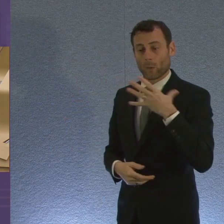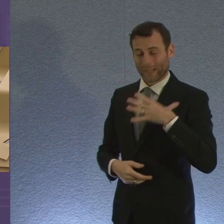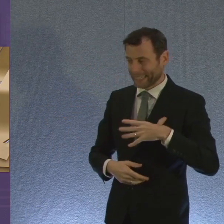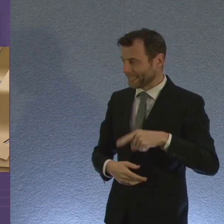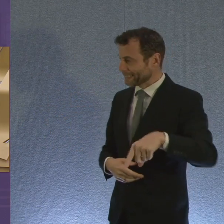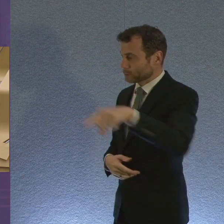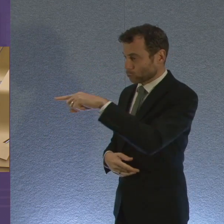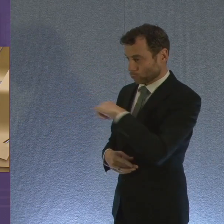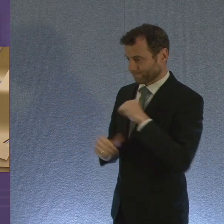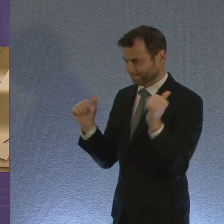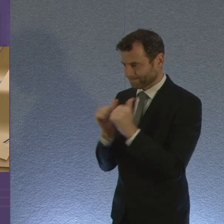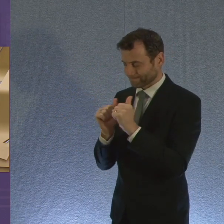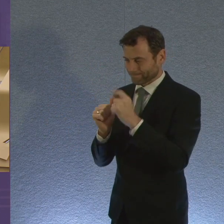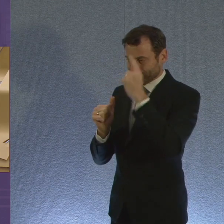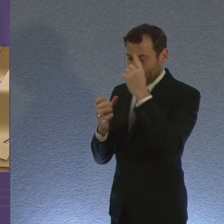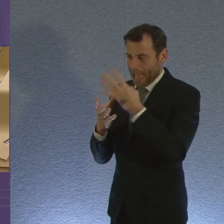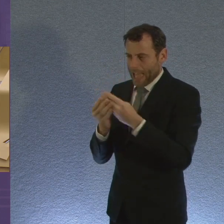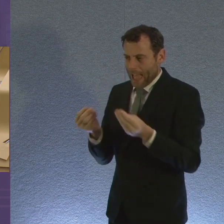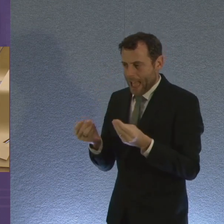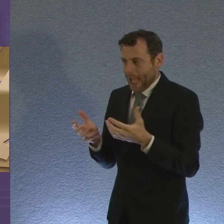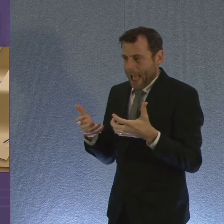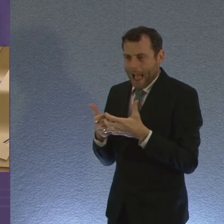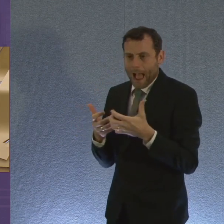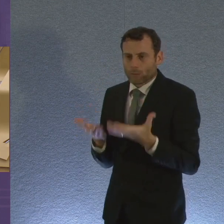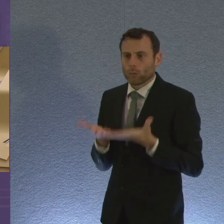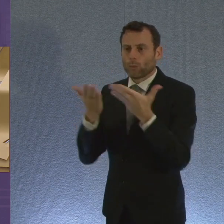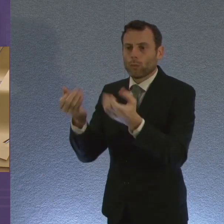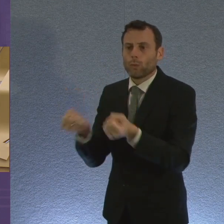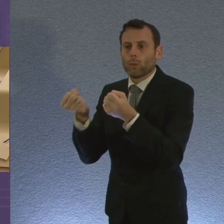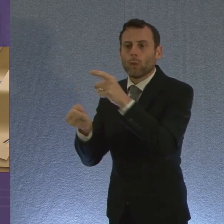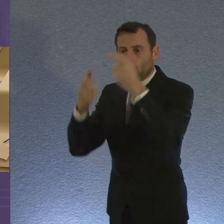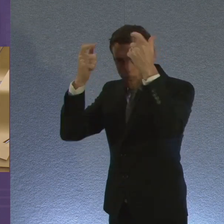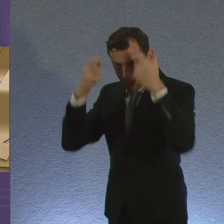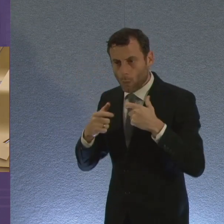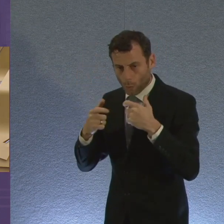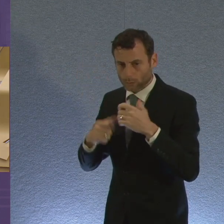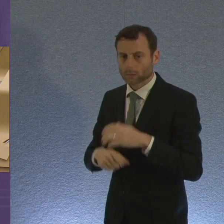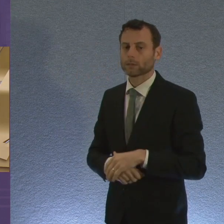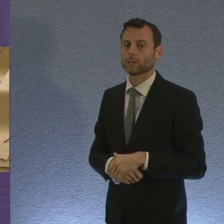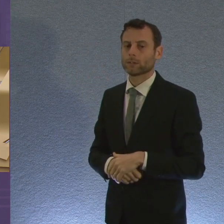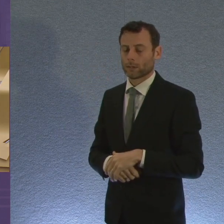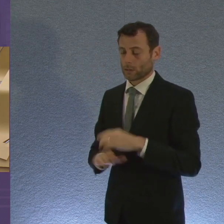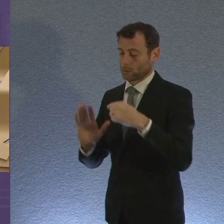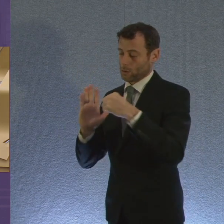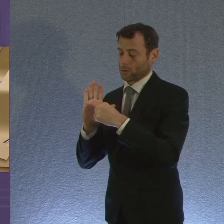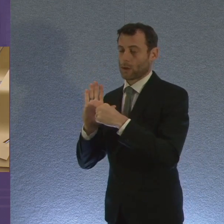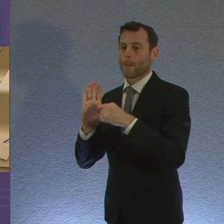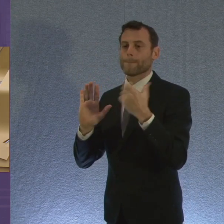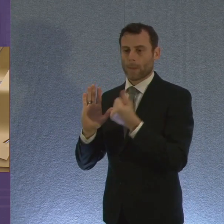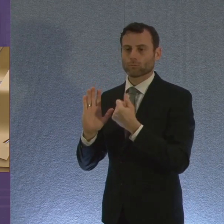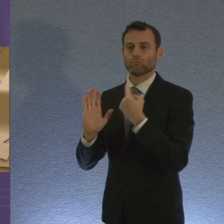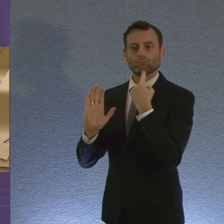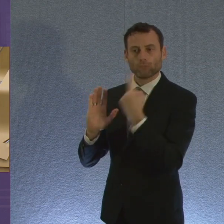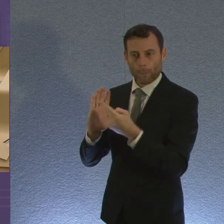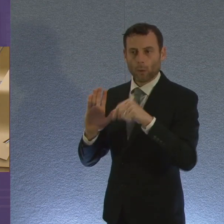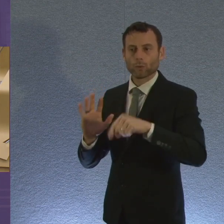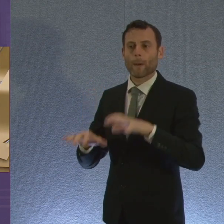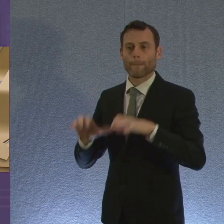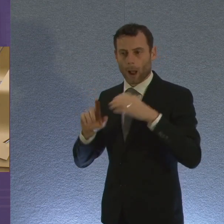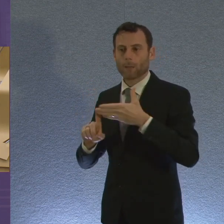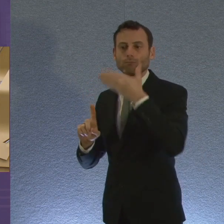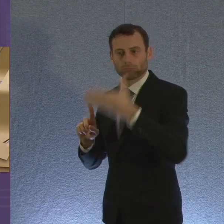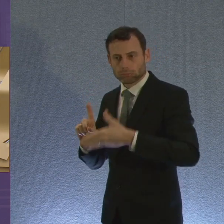possible. Now, the bill requires the government to report to the Parliament every 2 months on the continued necessity of all the measures in it and the use of powers.